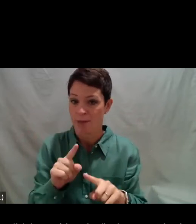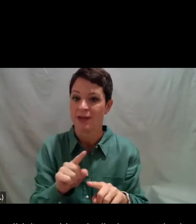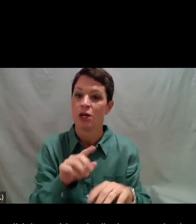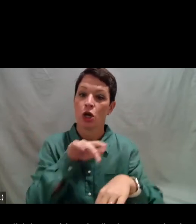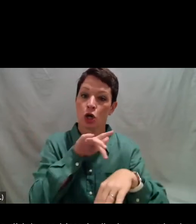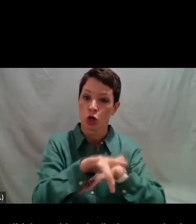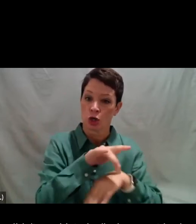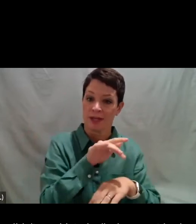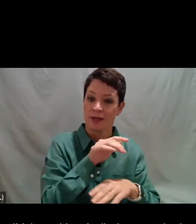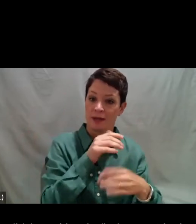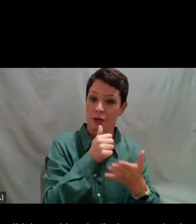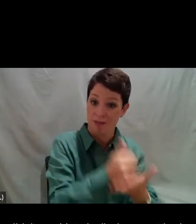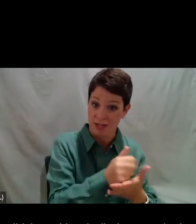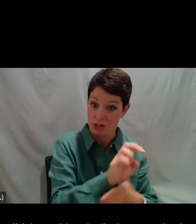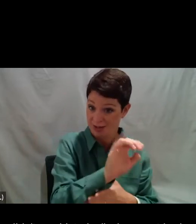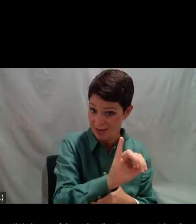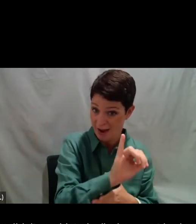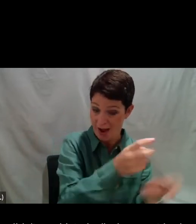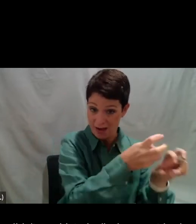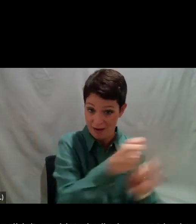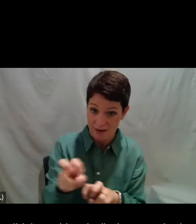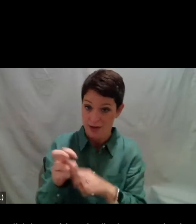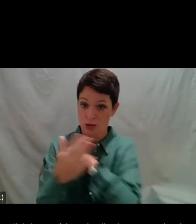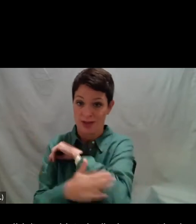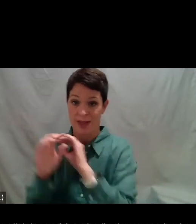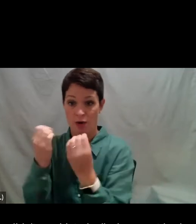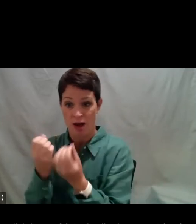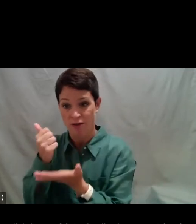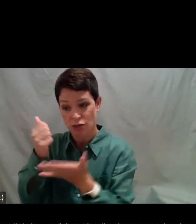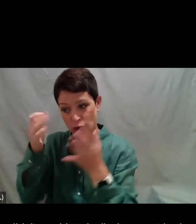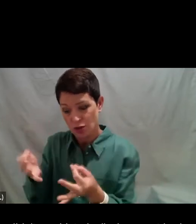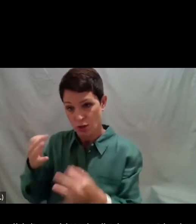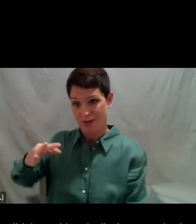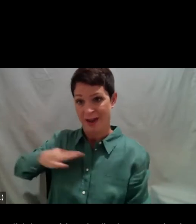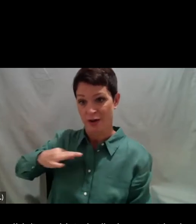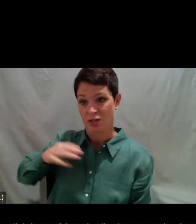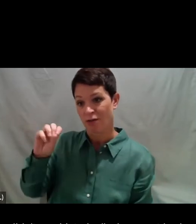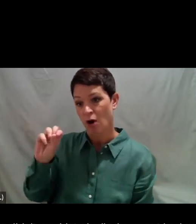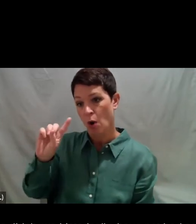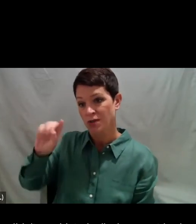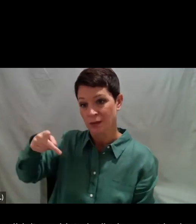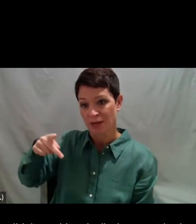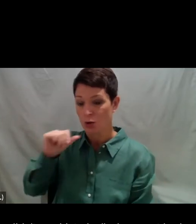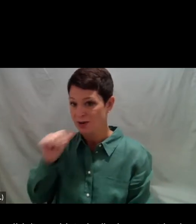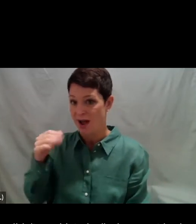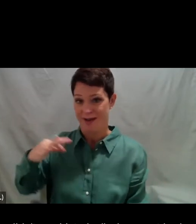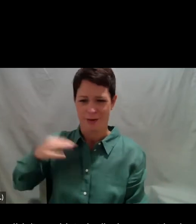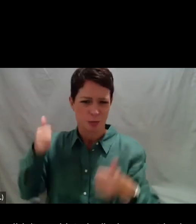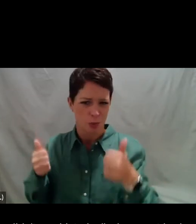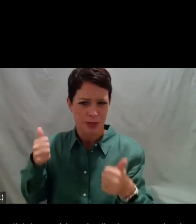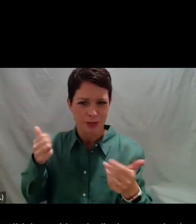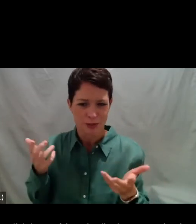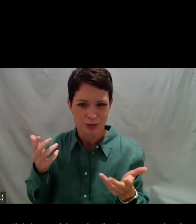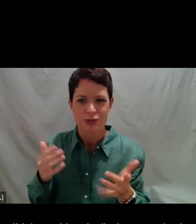early intervention to the county offices to determine eligibility for ODP services, which means